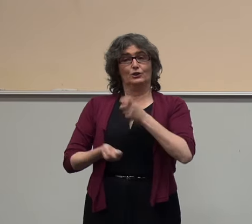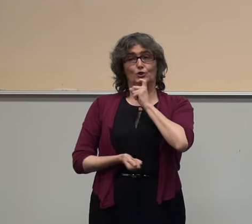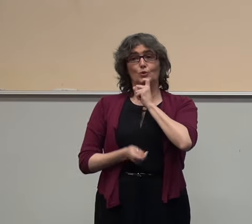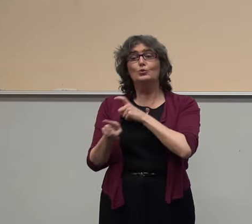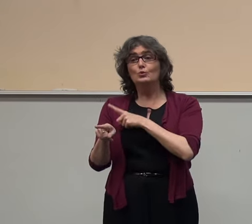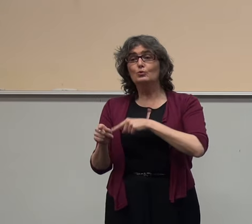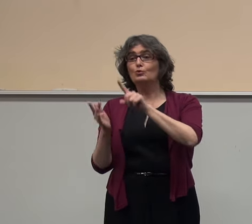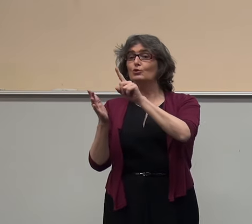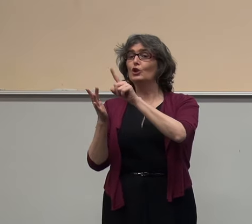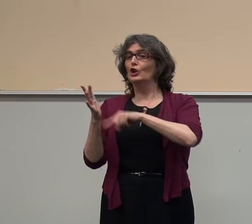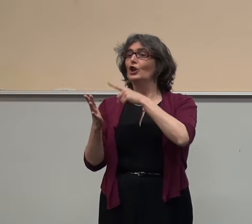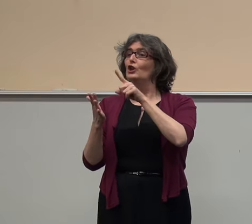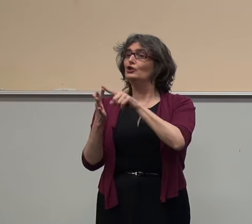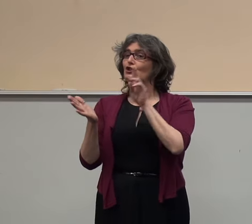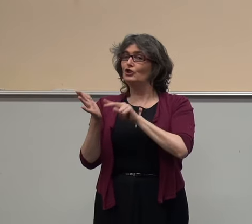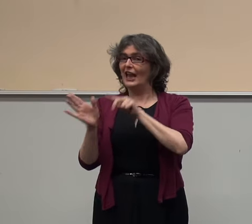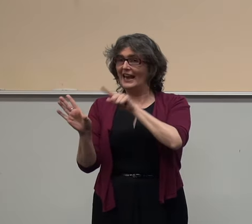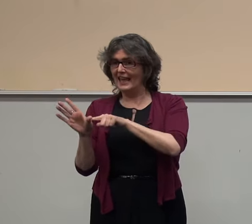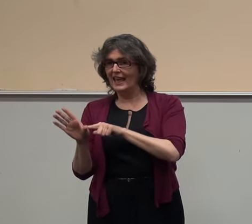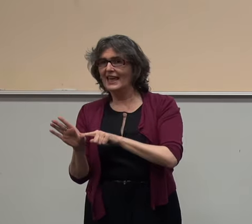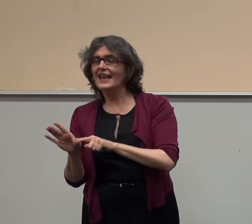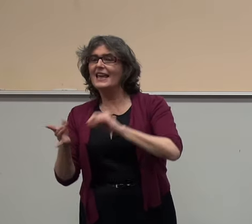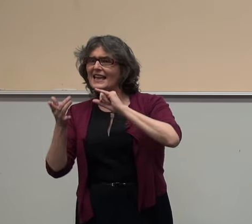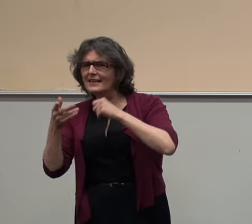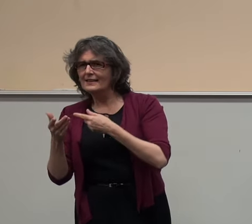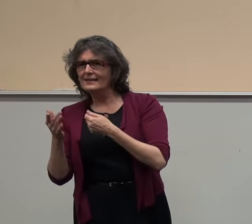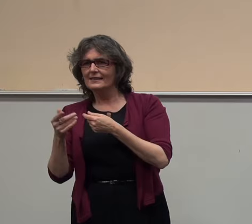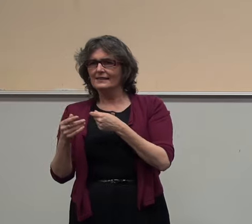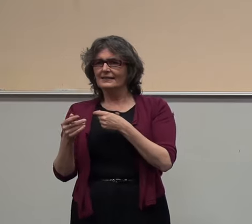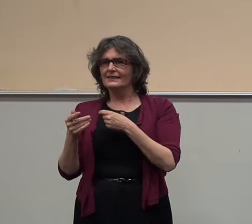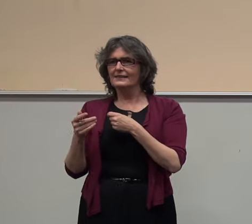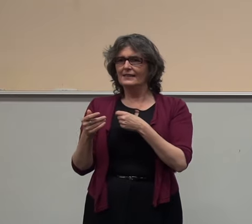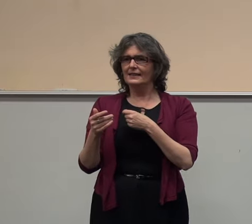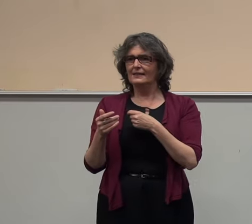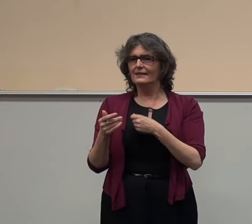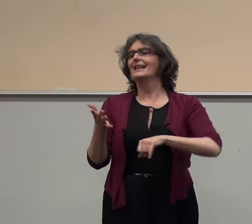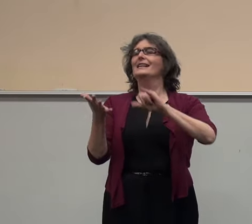But each year, the host theatre is responsible for